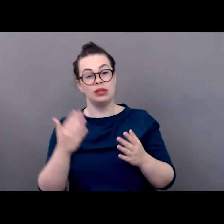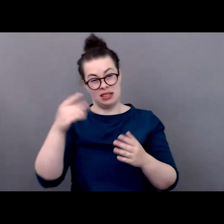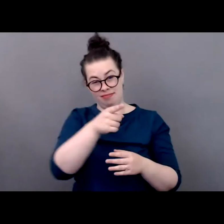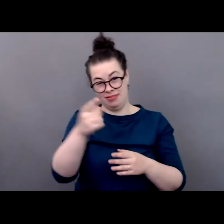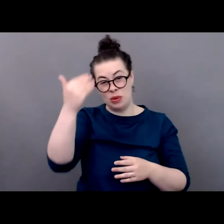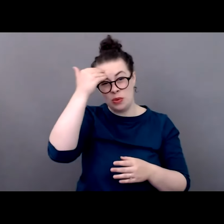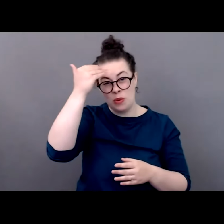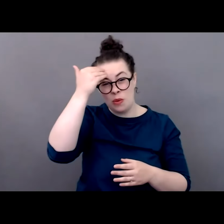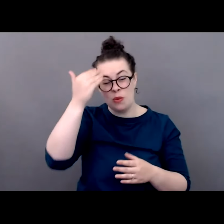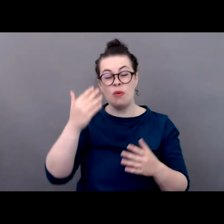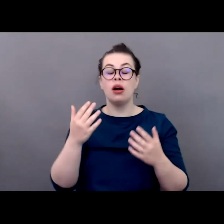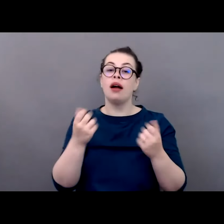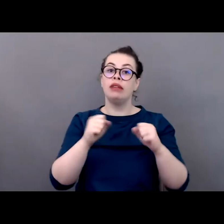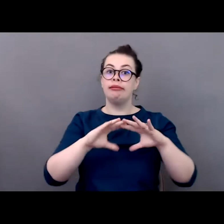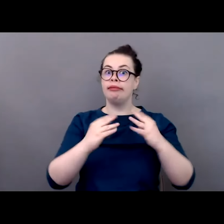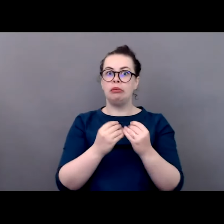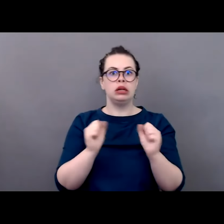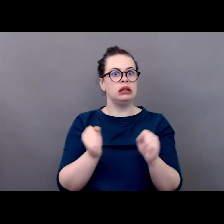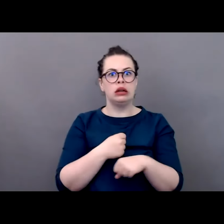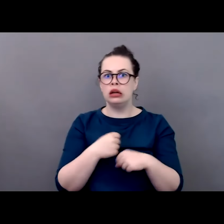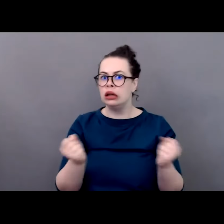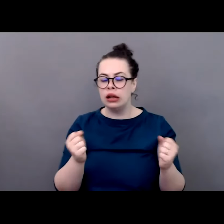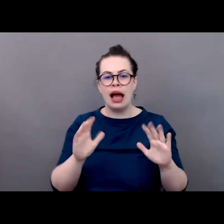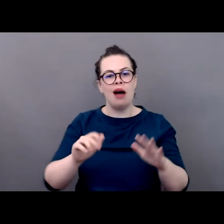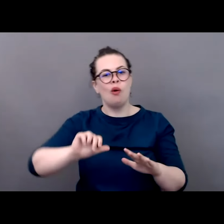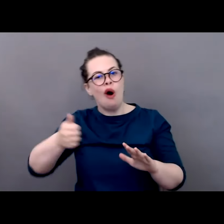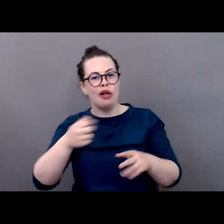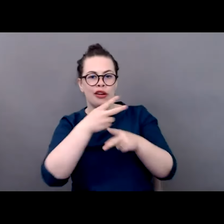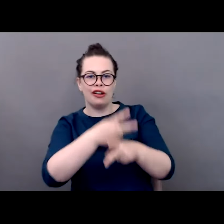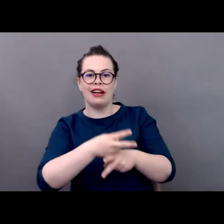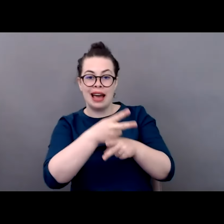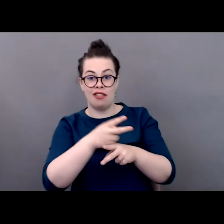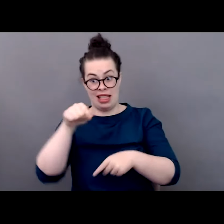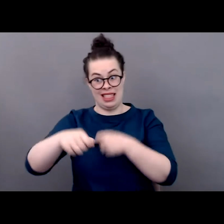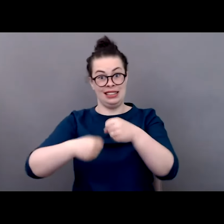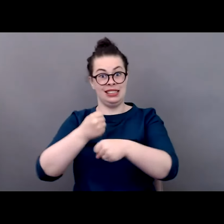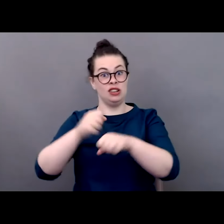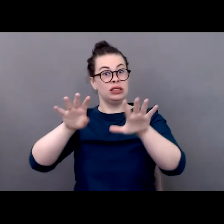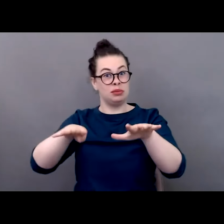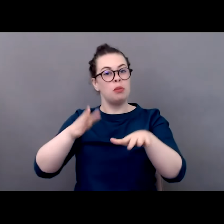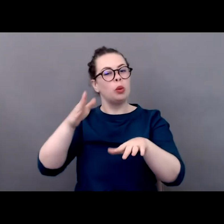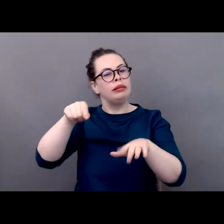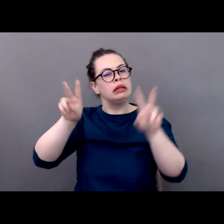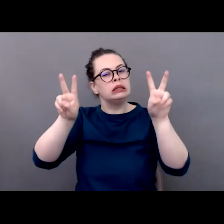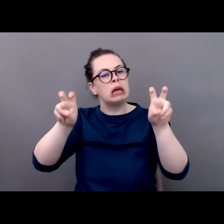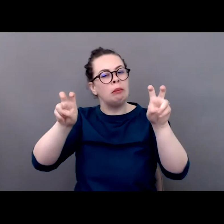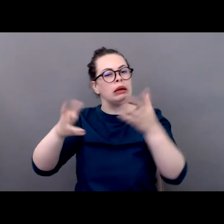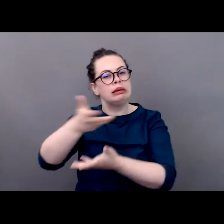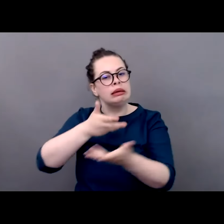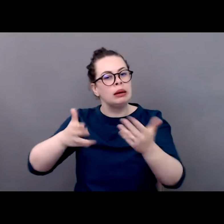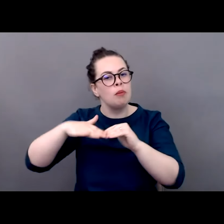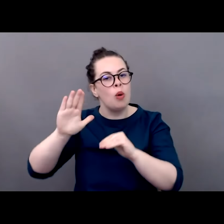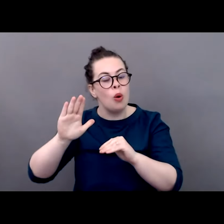alternative care in September, organized by the CRC committee, and we wish that the issue of children with